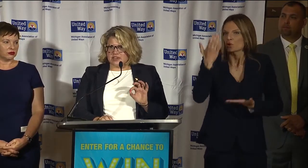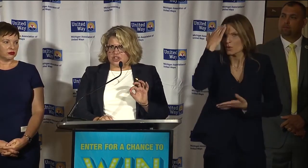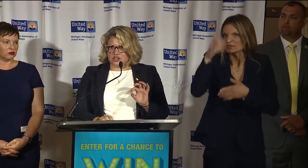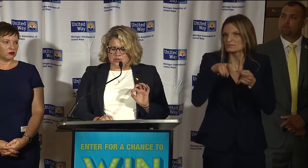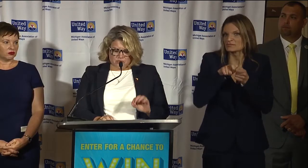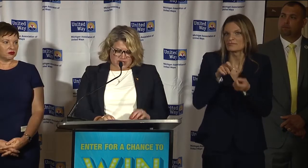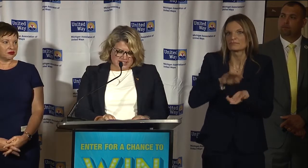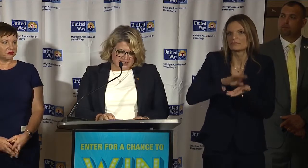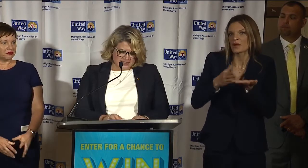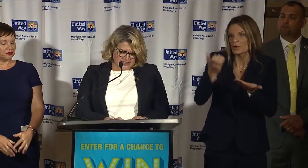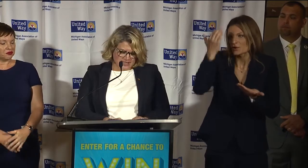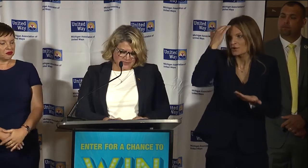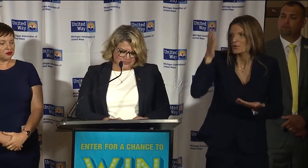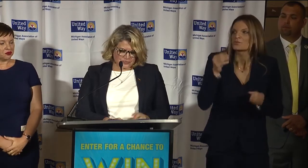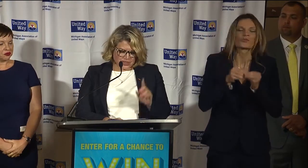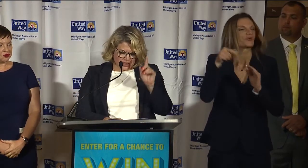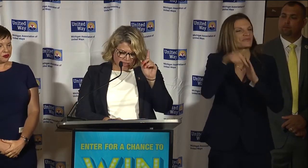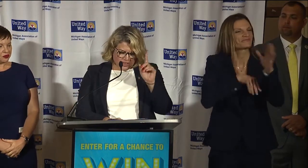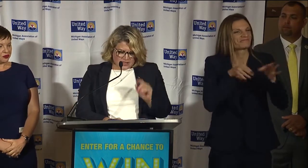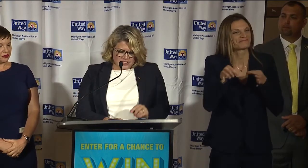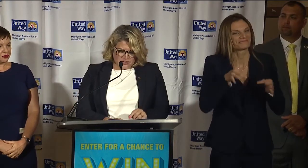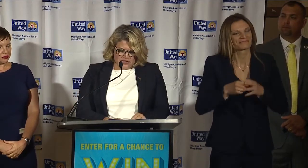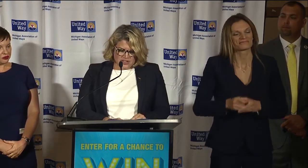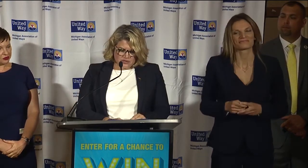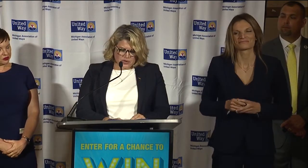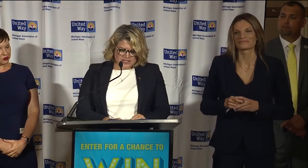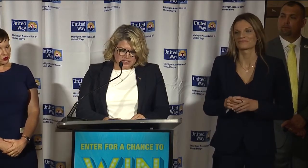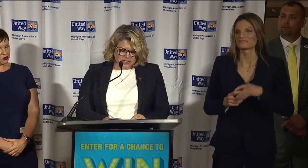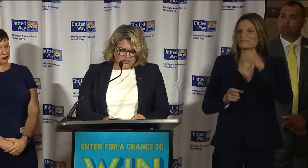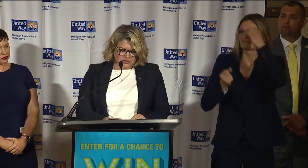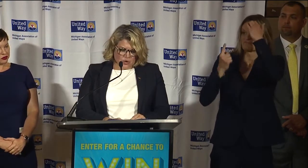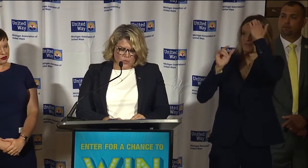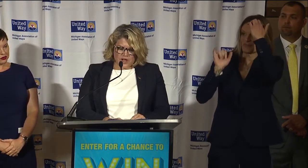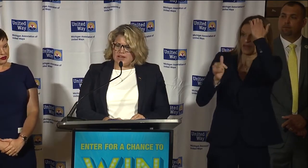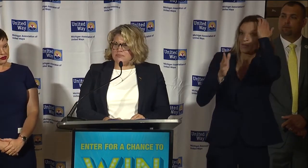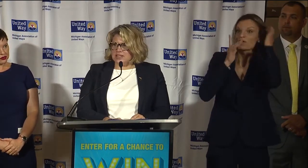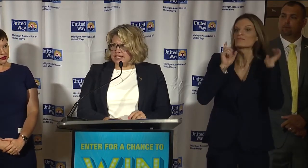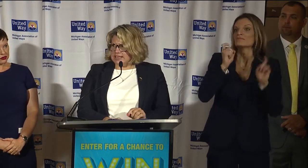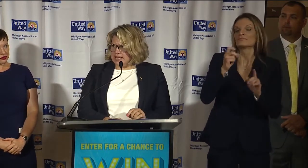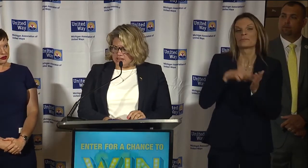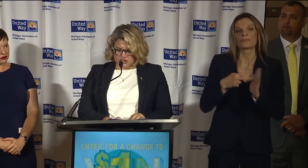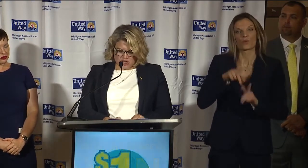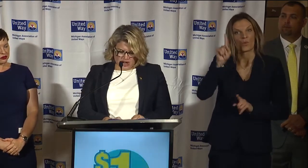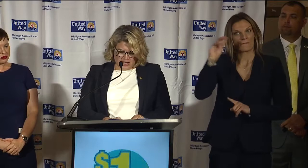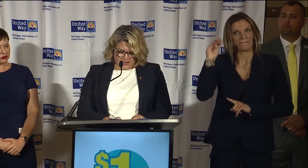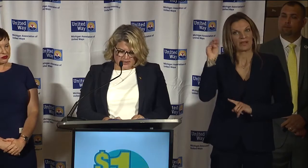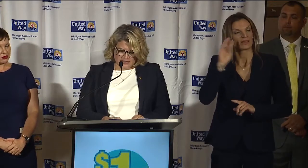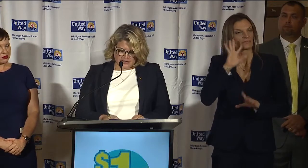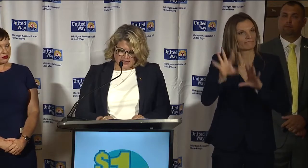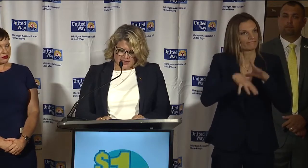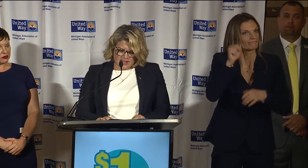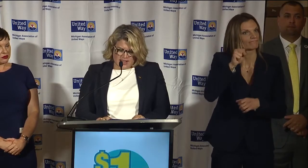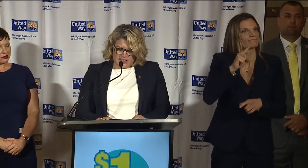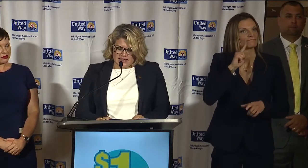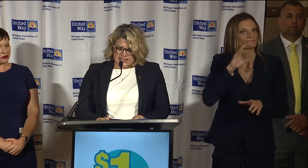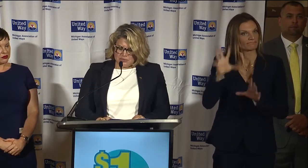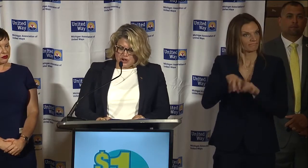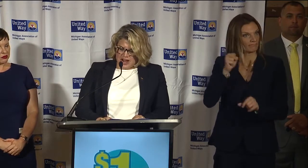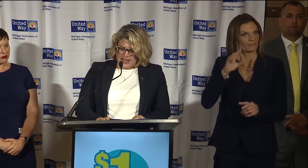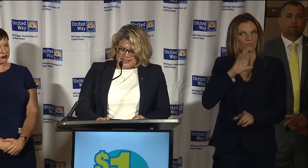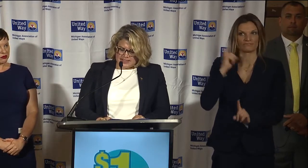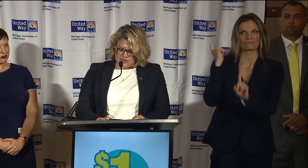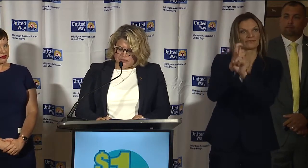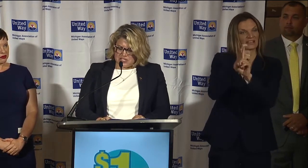to give a little bit more details there. So the giveaways include $1 million drawing.